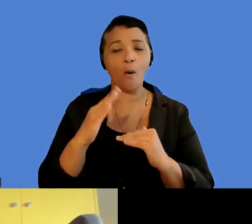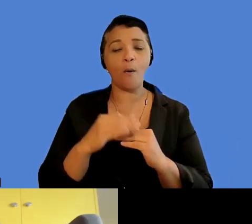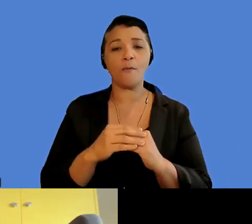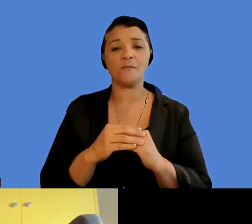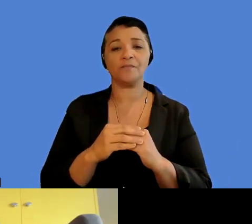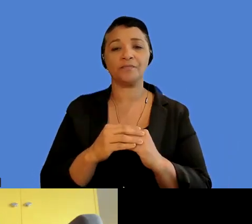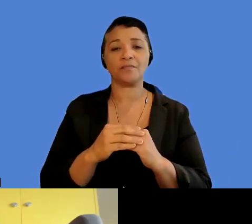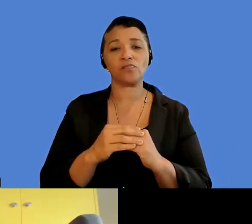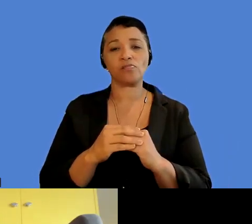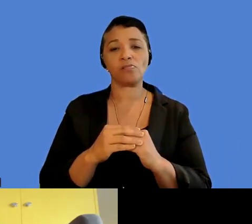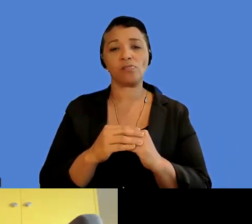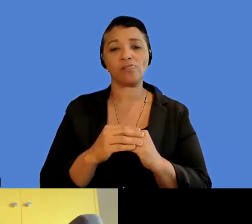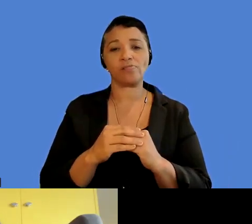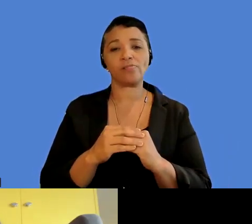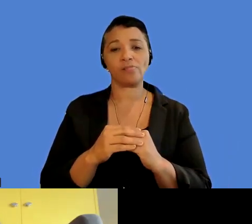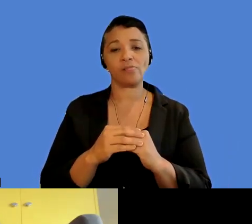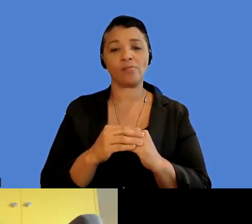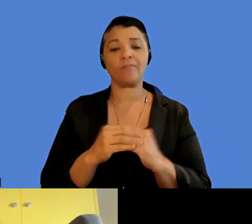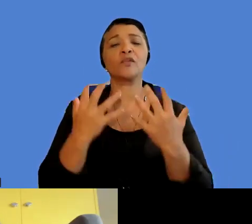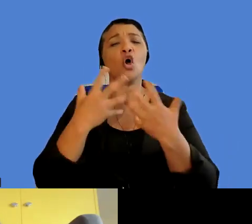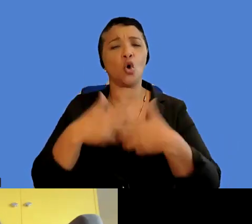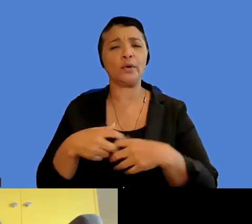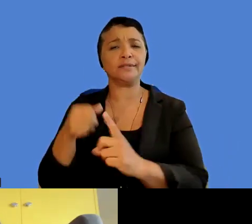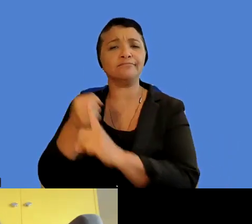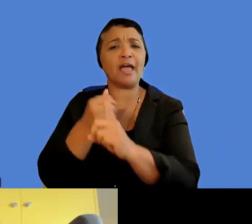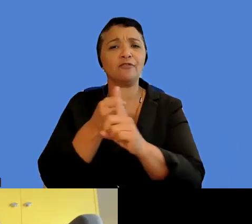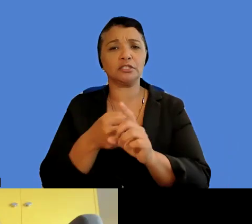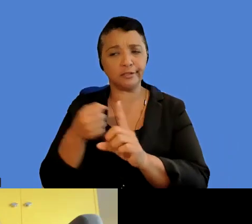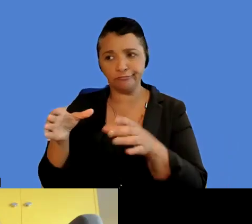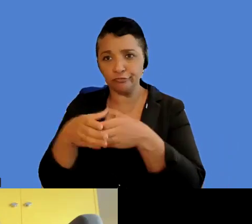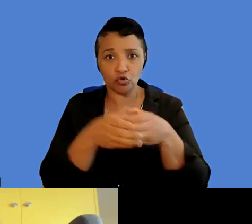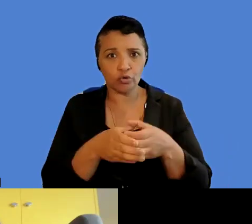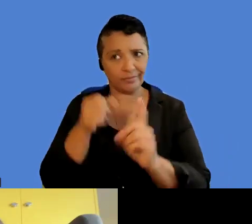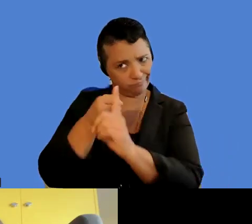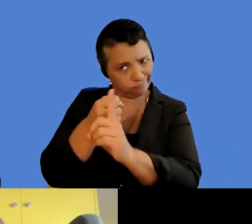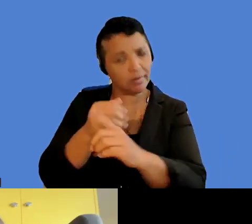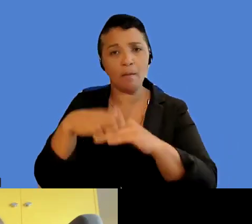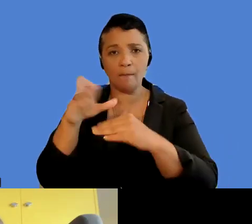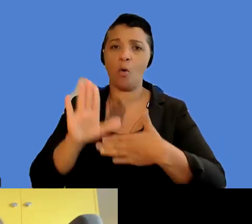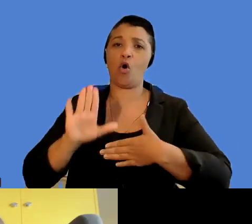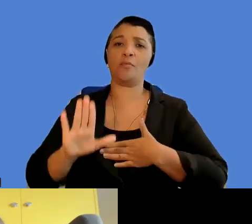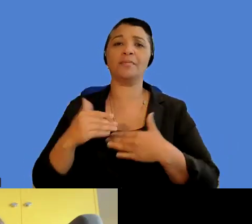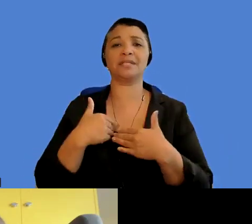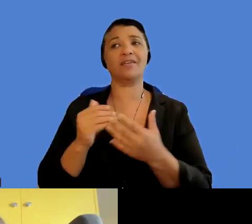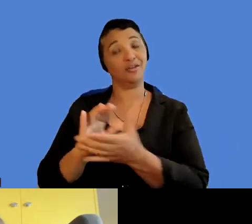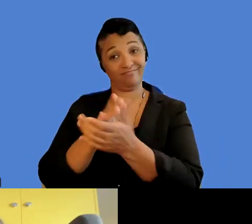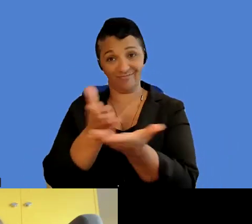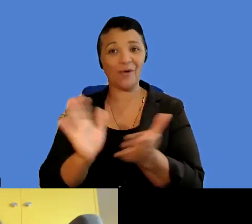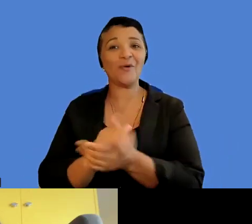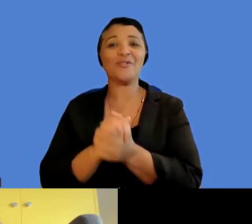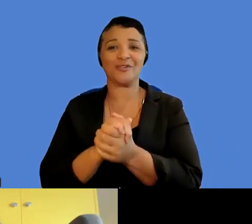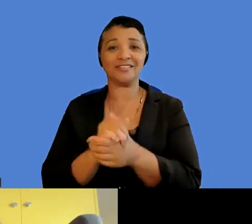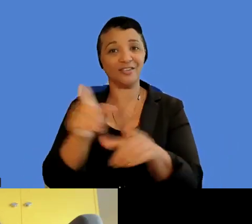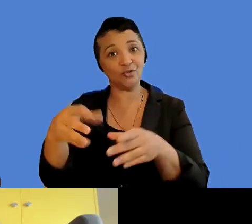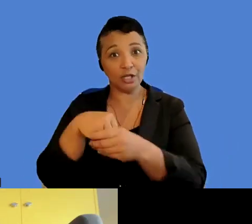of coordinated advocacy efforts by Indigenous people with disabilities. And so congratulations to all of you who were involved in